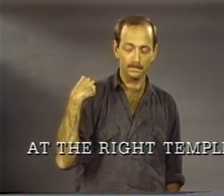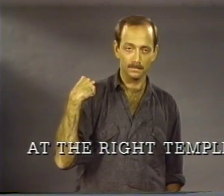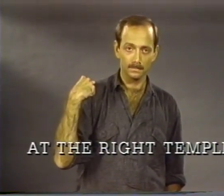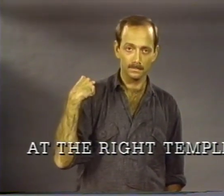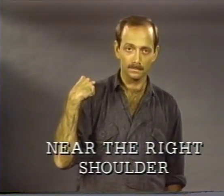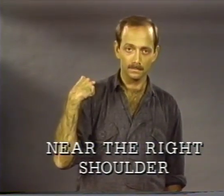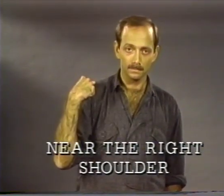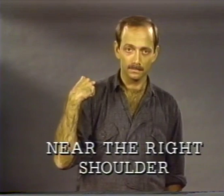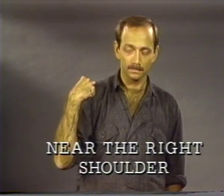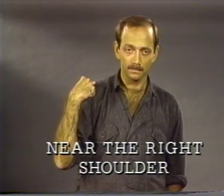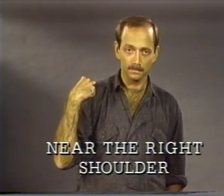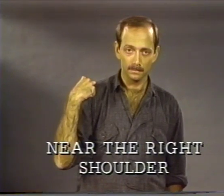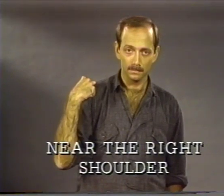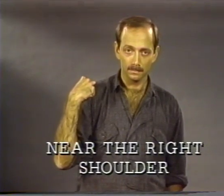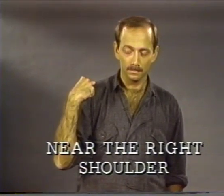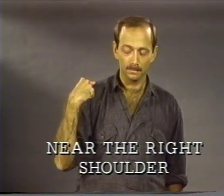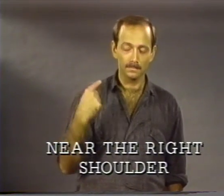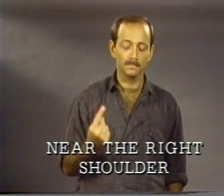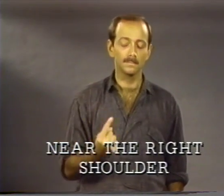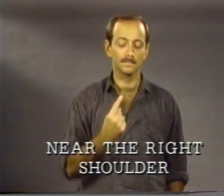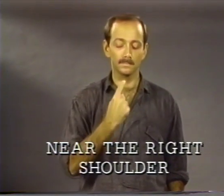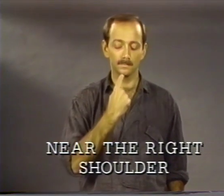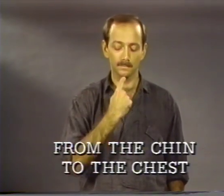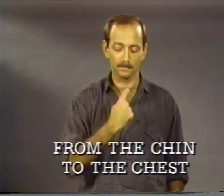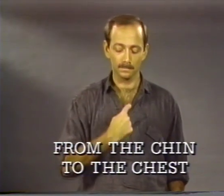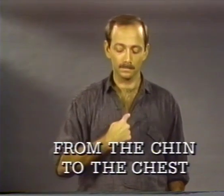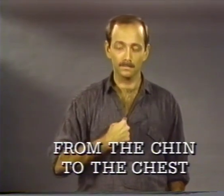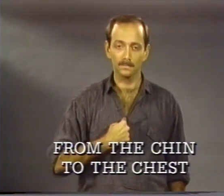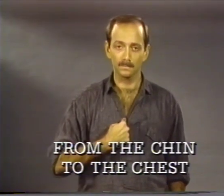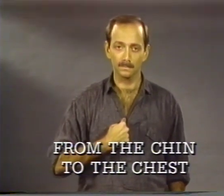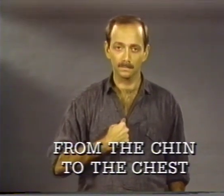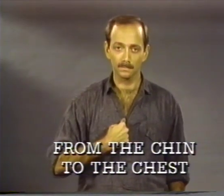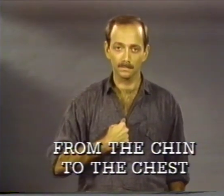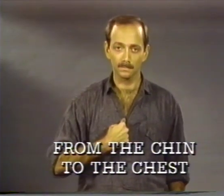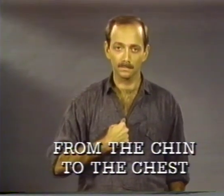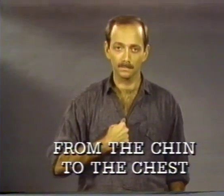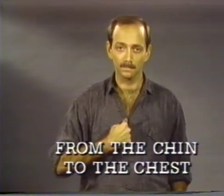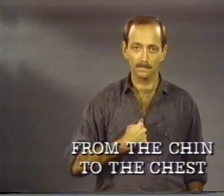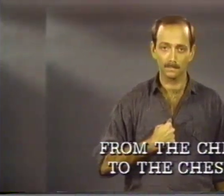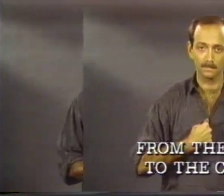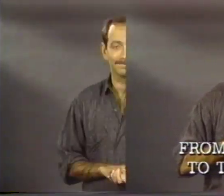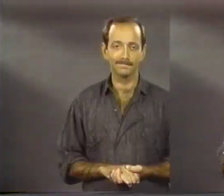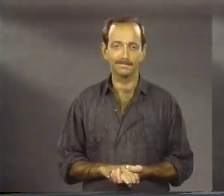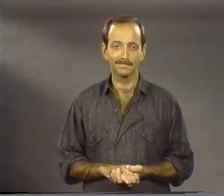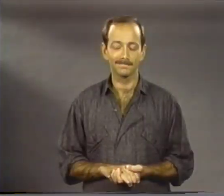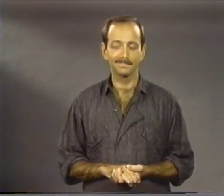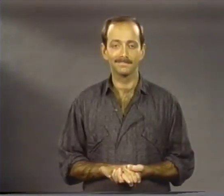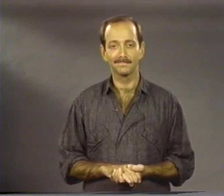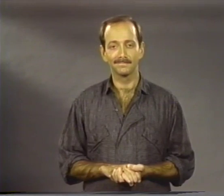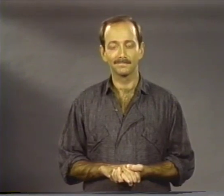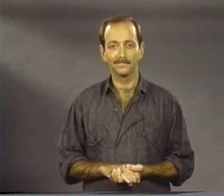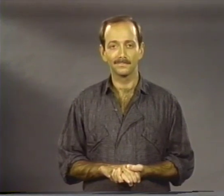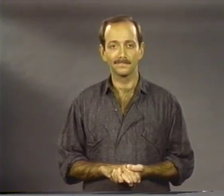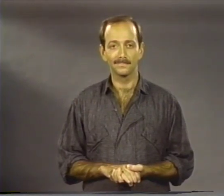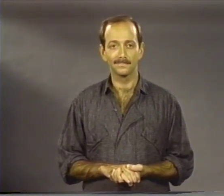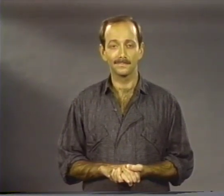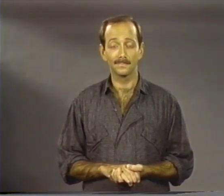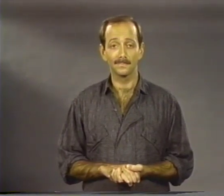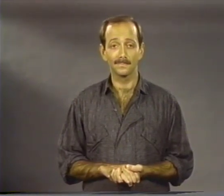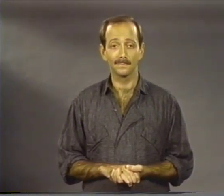near the right shoulder, or moving from the chin to the chest. That's all there is to it. Let's see if we